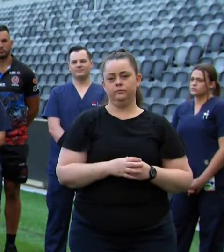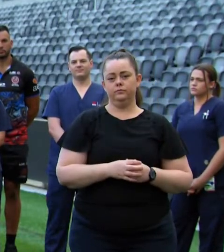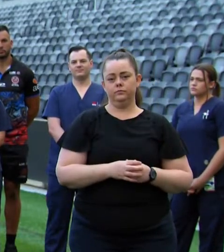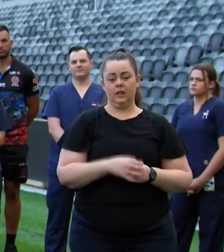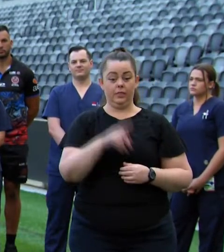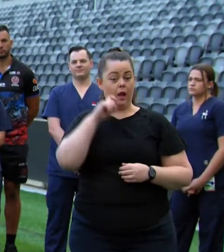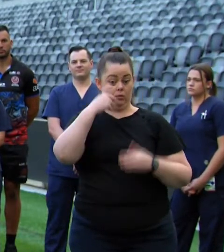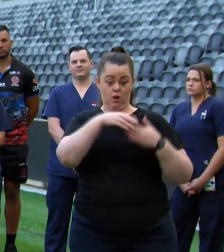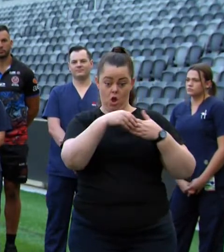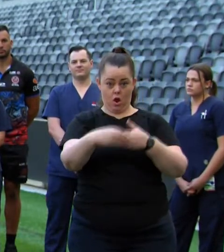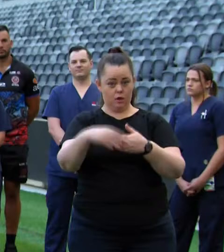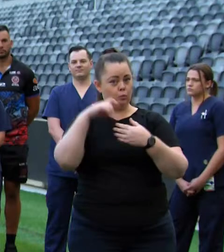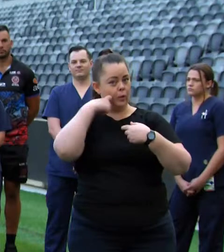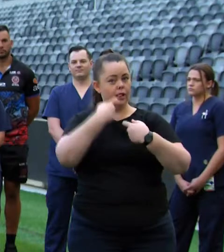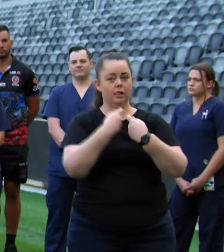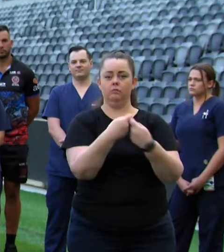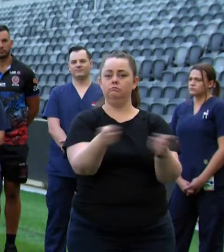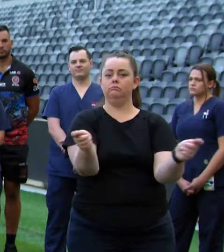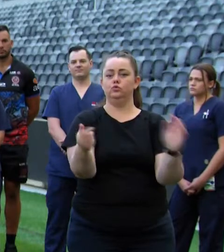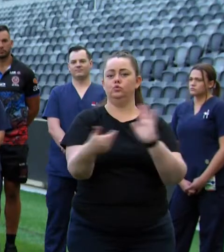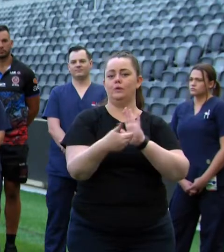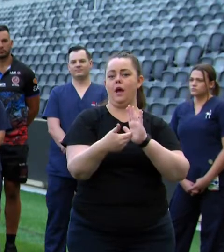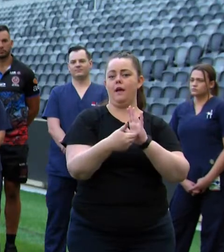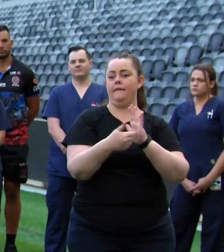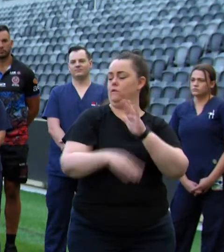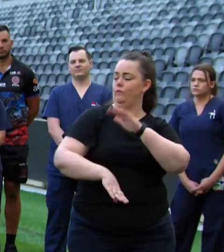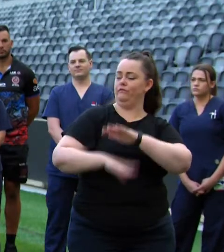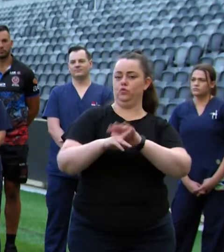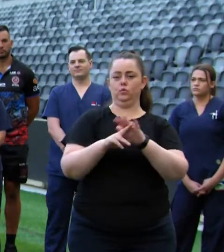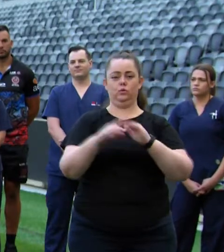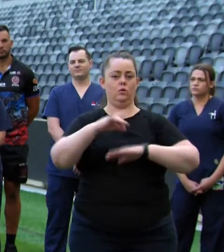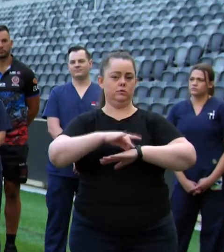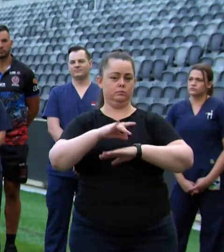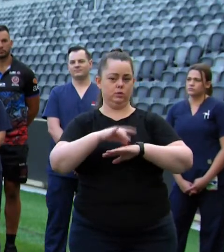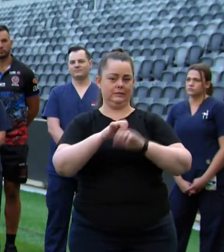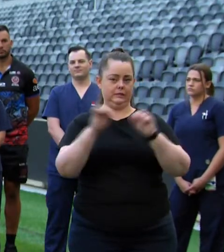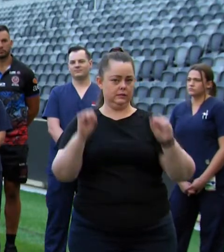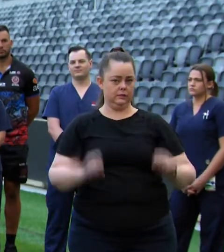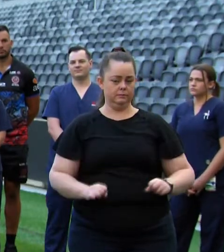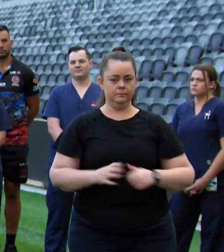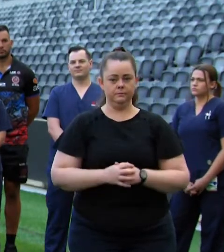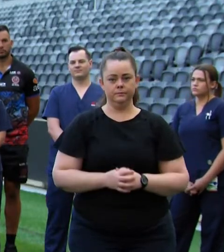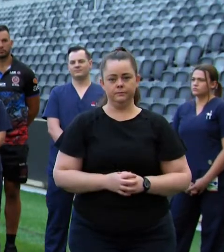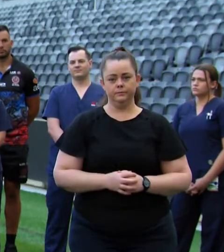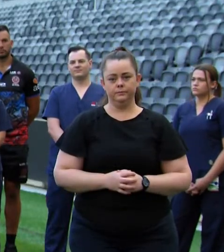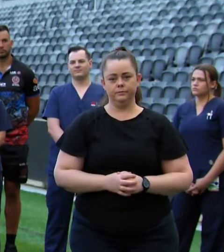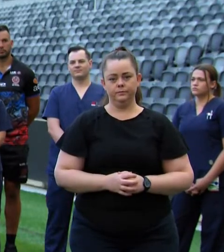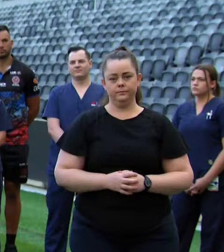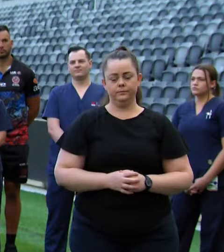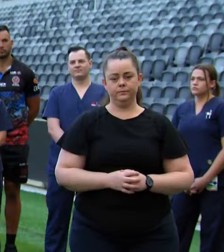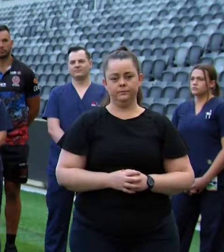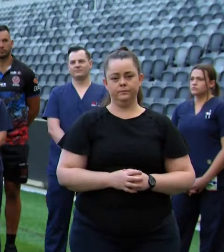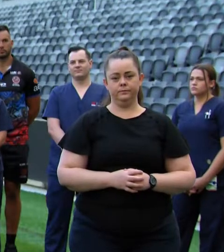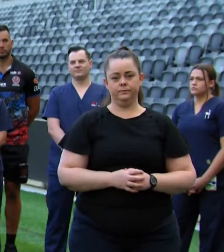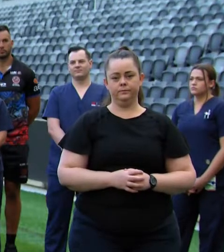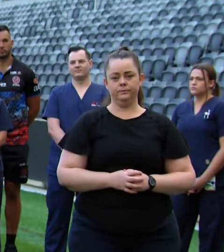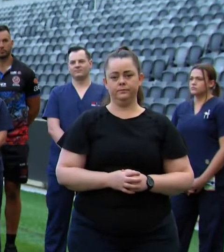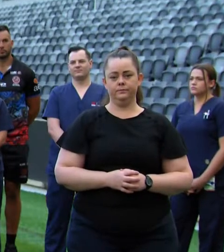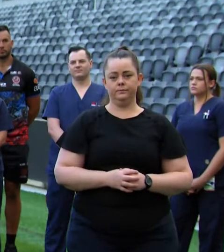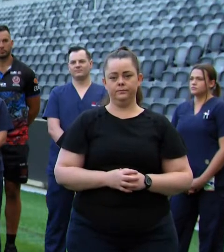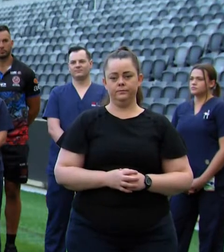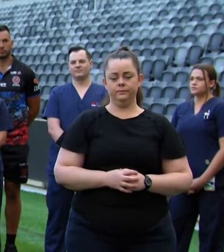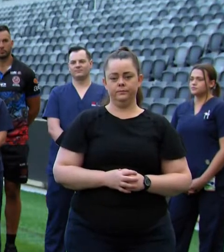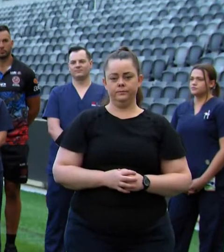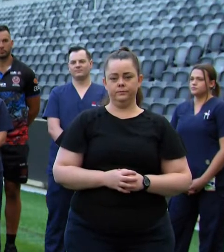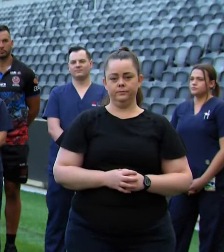distributed today to the entire health system. But I would say this, first and foremost, as I've stressed to the health